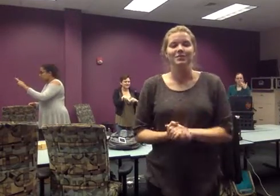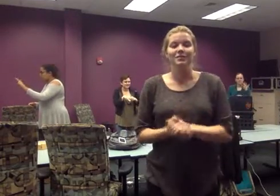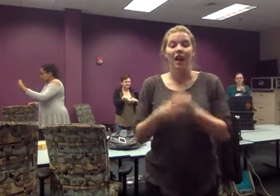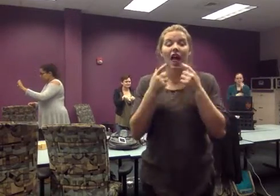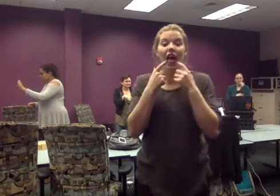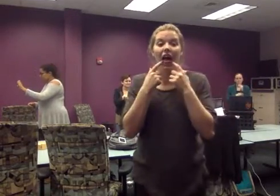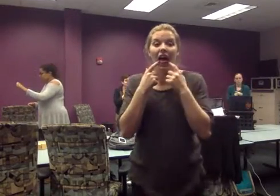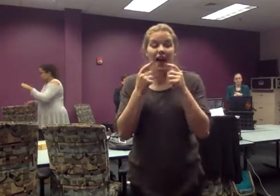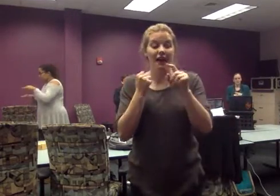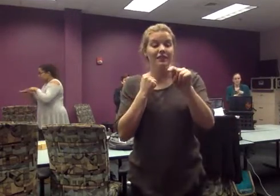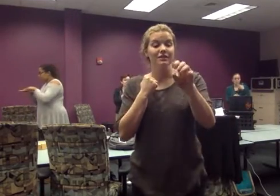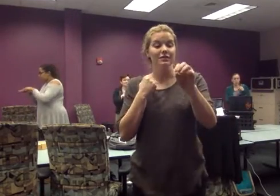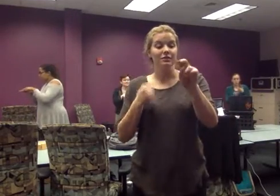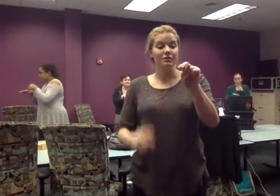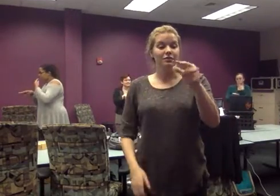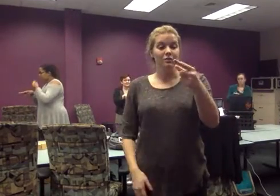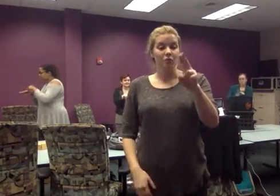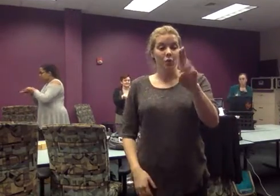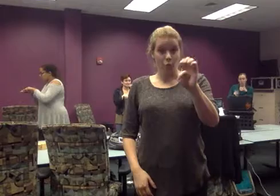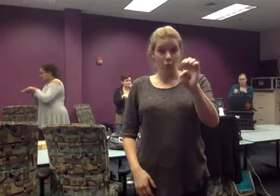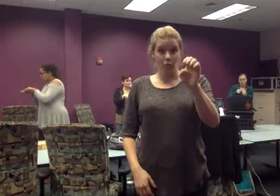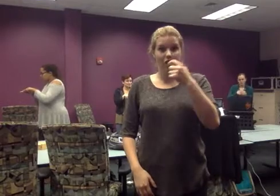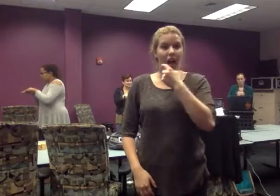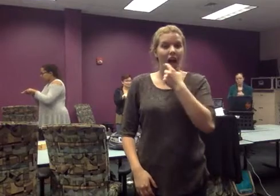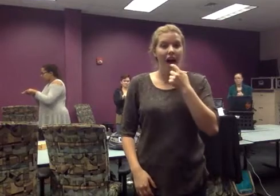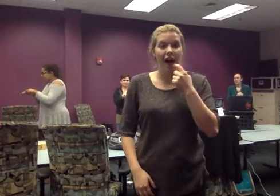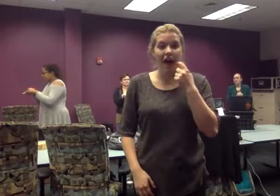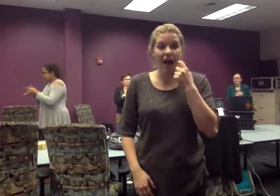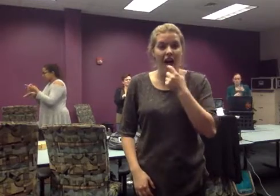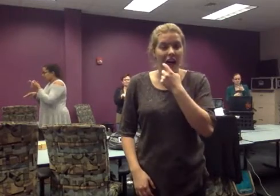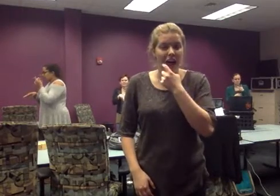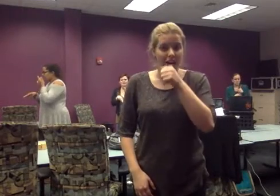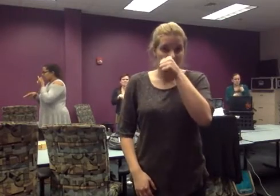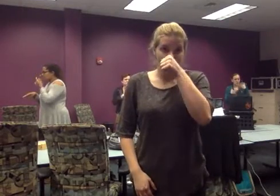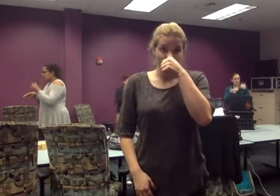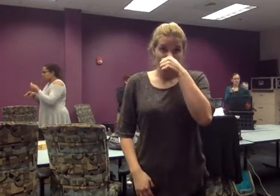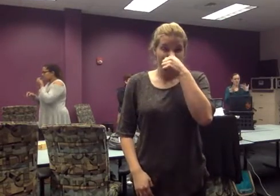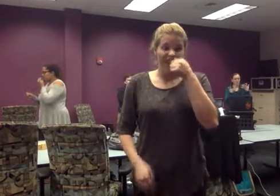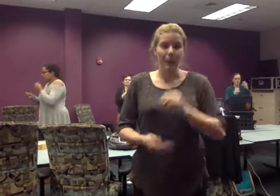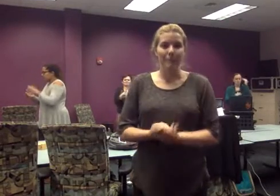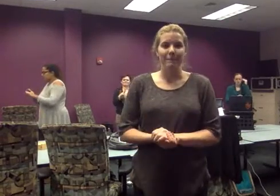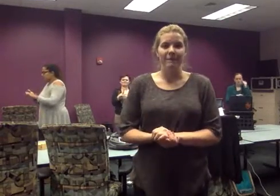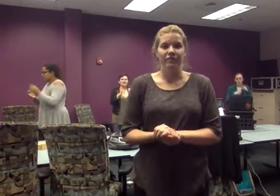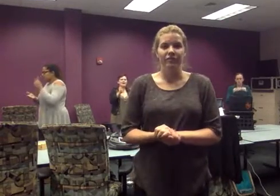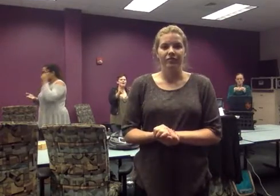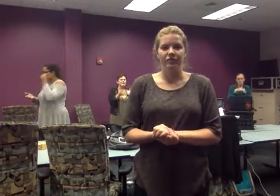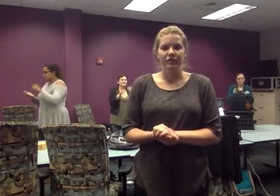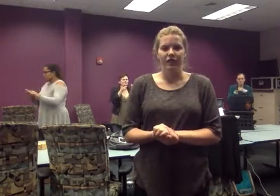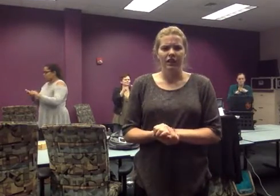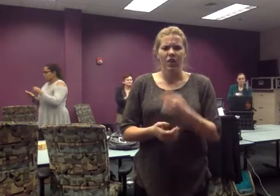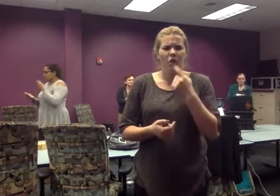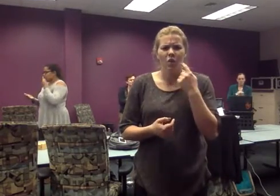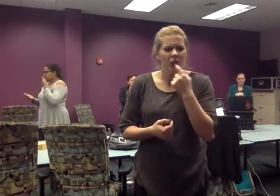bad. But what I've noticed is that we want to know more about that and the things that that we've read about the tongue when we were